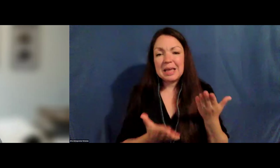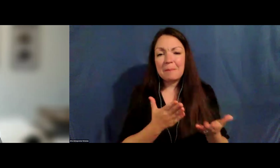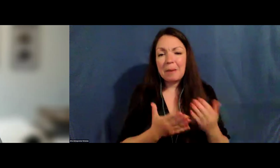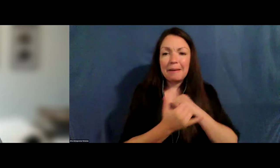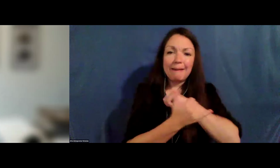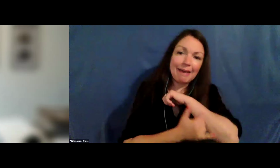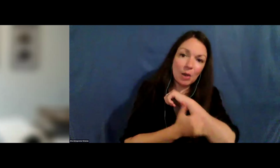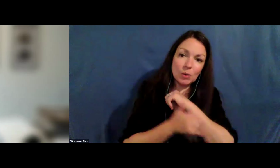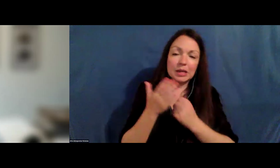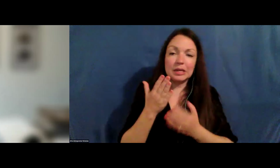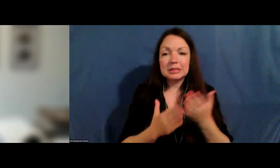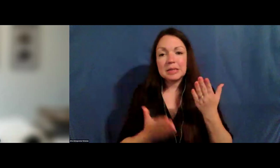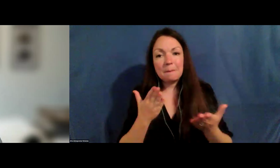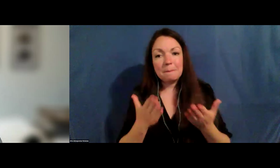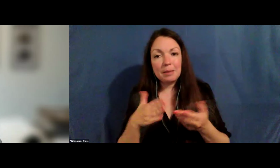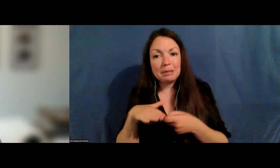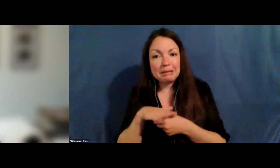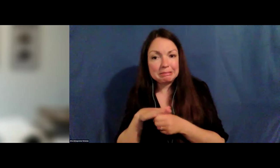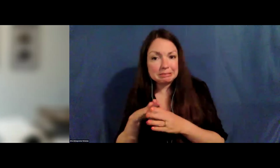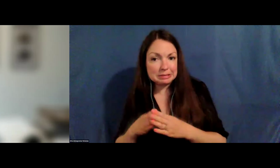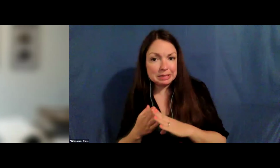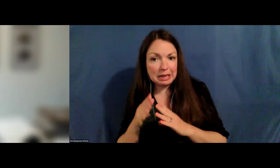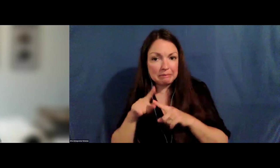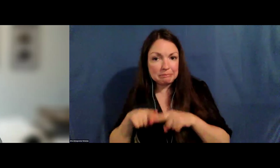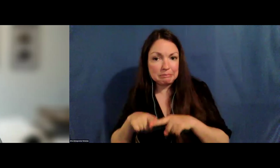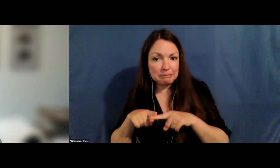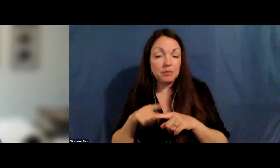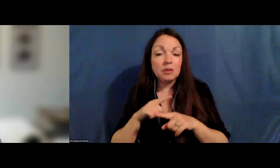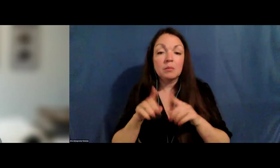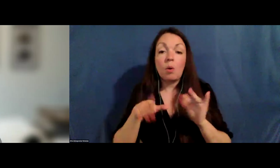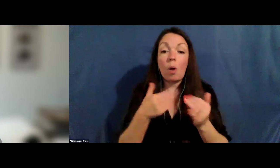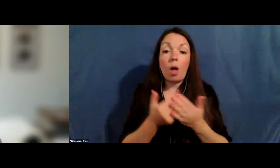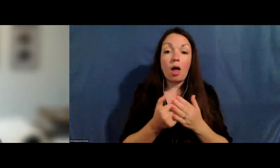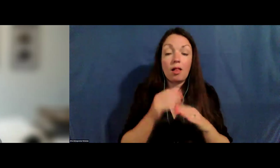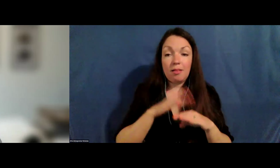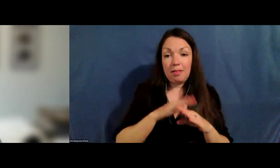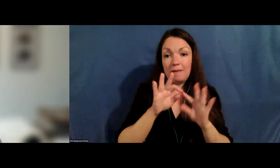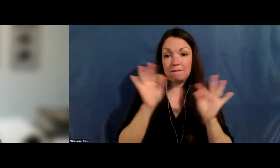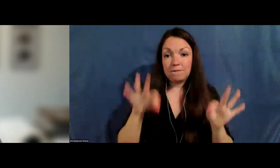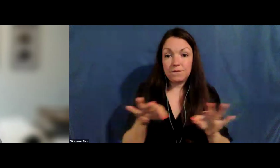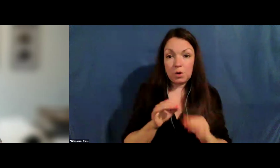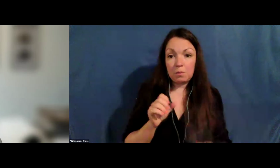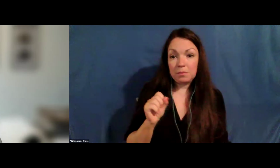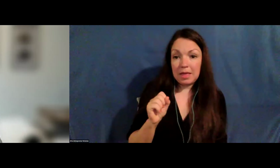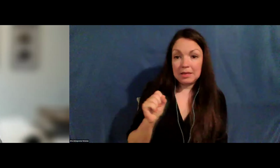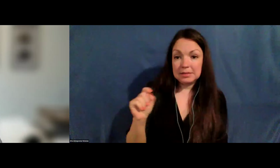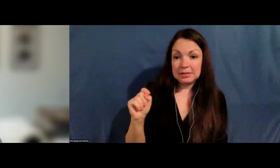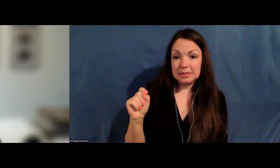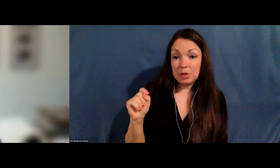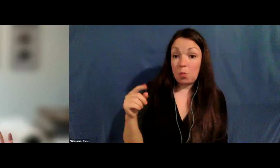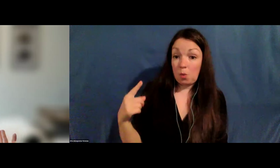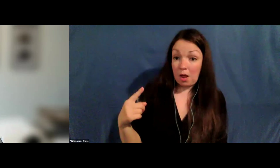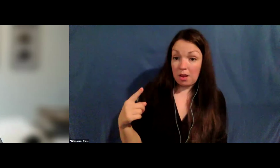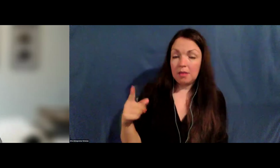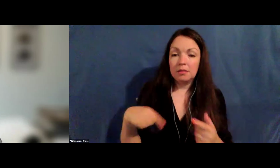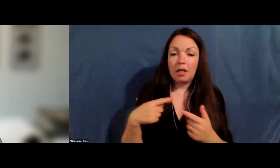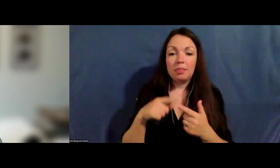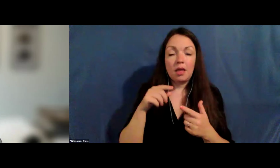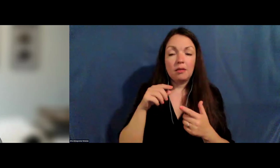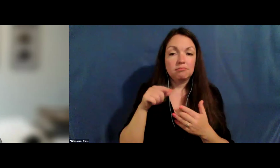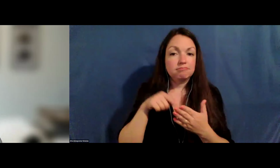piece and some of it might be a municipal piece, all of that gets put on the Form ST1 that is then remitted to the